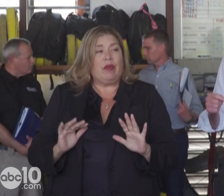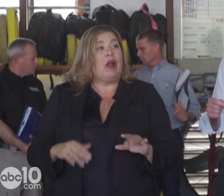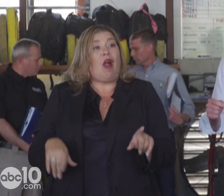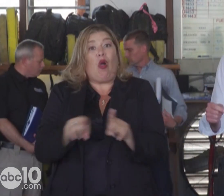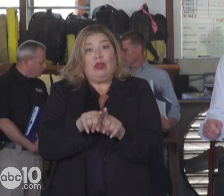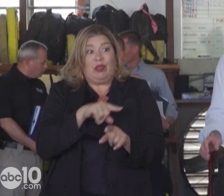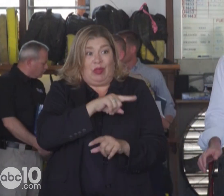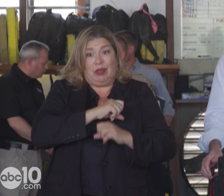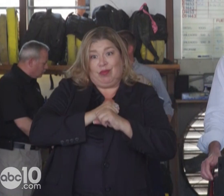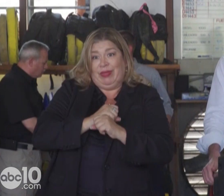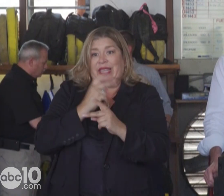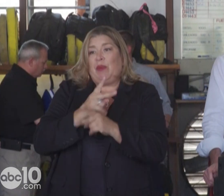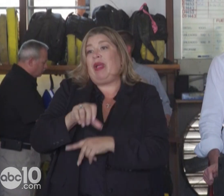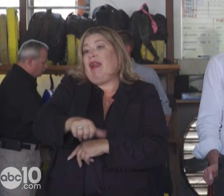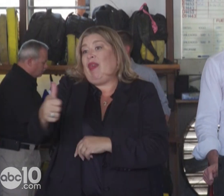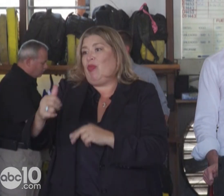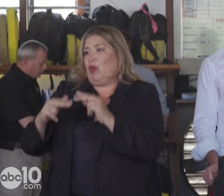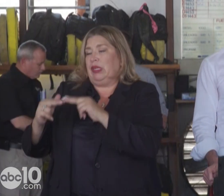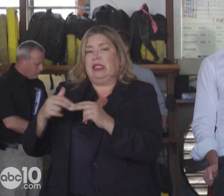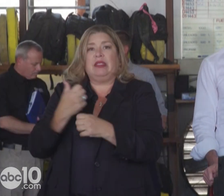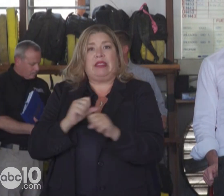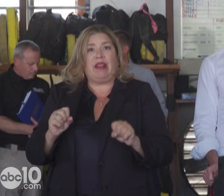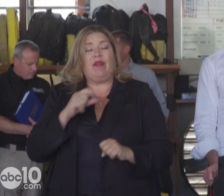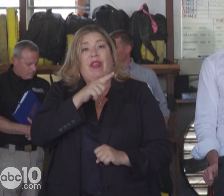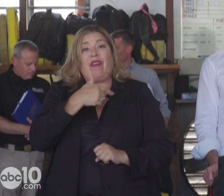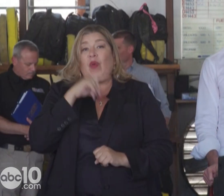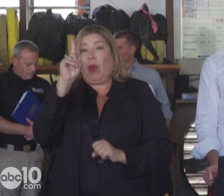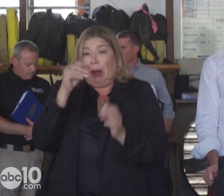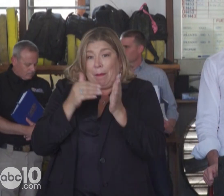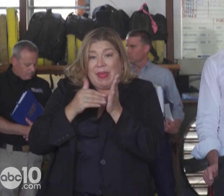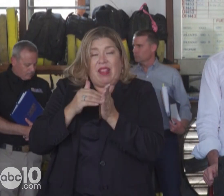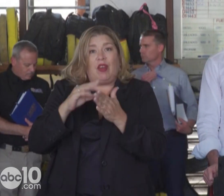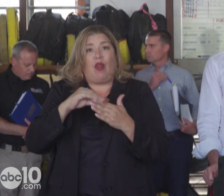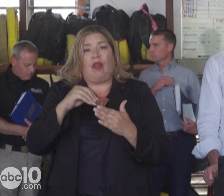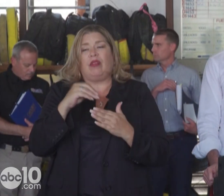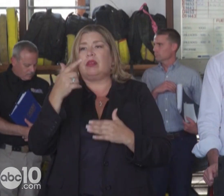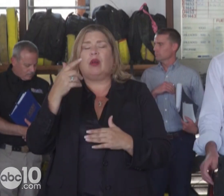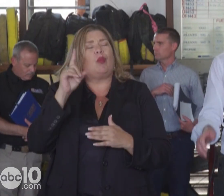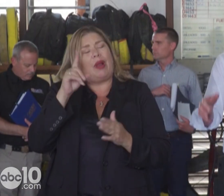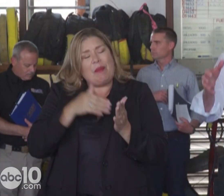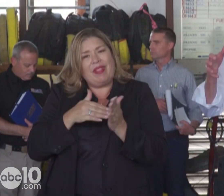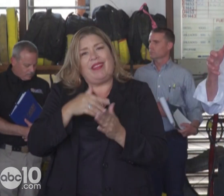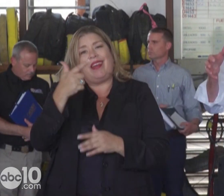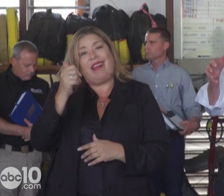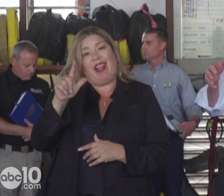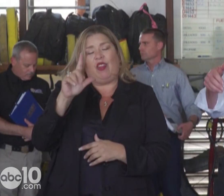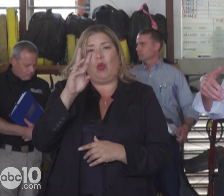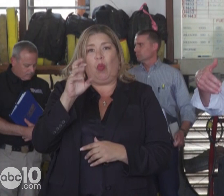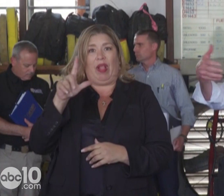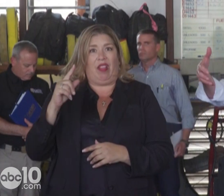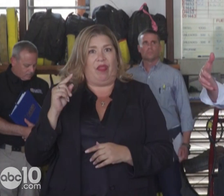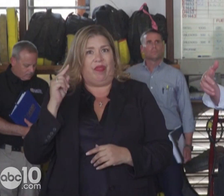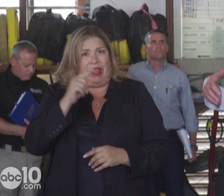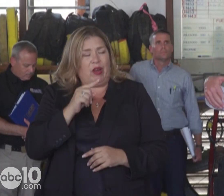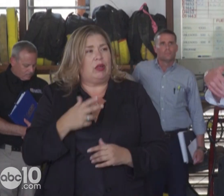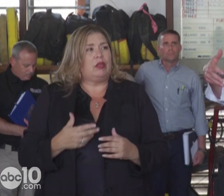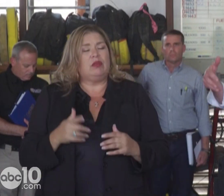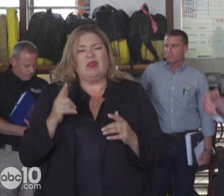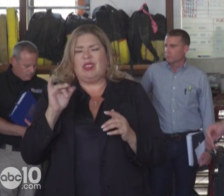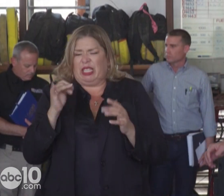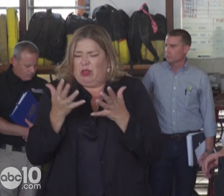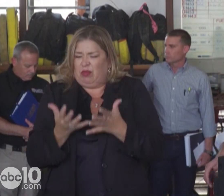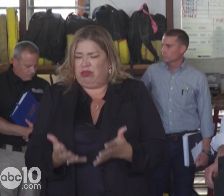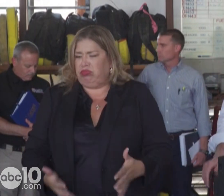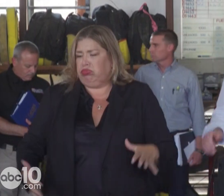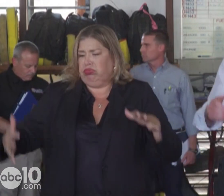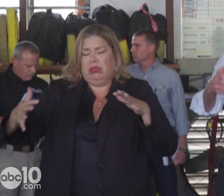keeping other structures safe. They have a million-gallon well up there, or at least, cistern of sorts,